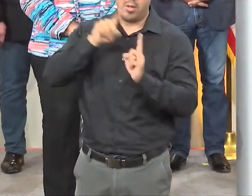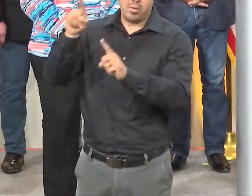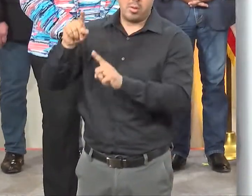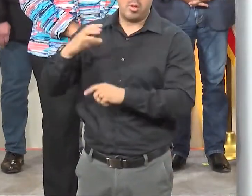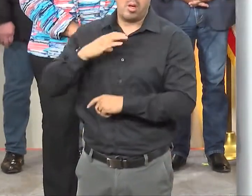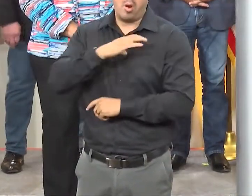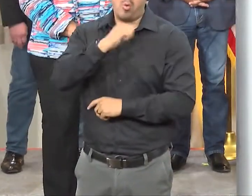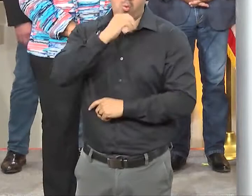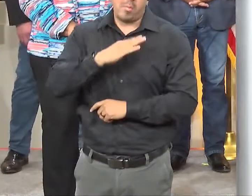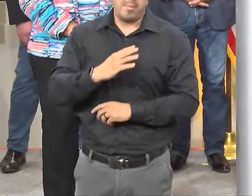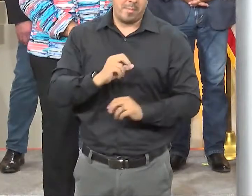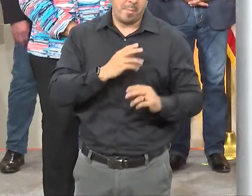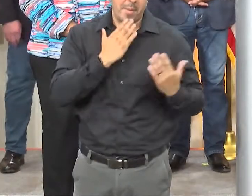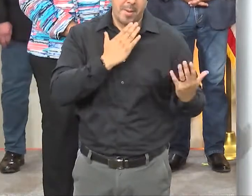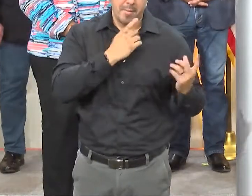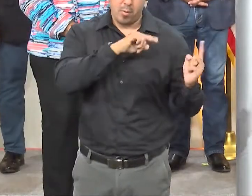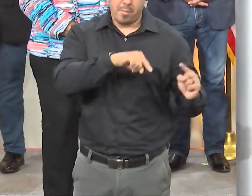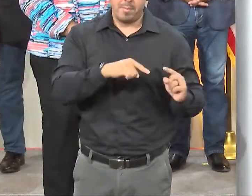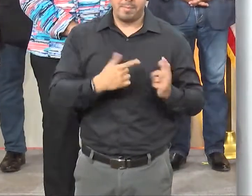Justin.